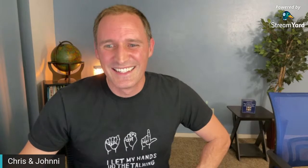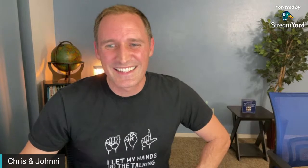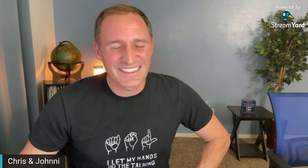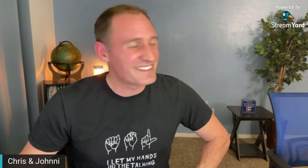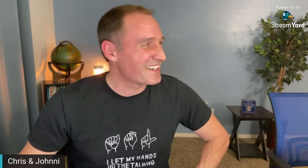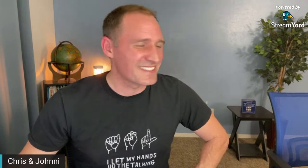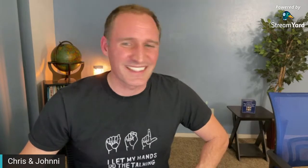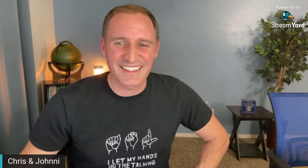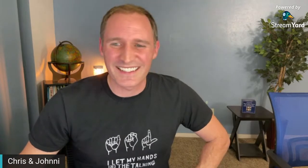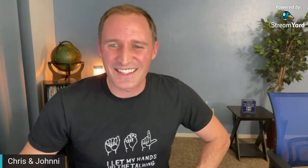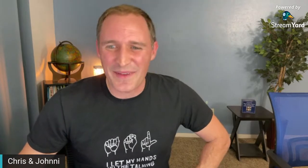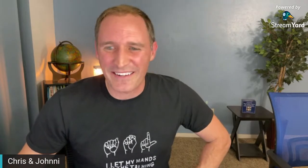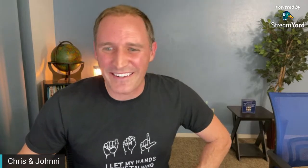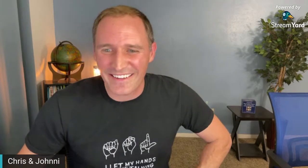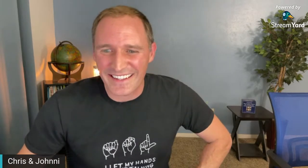and she's actually giggling in the background right now.